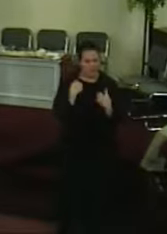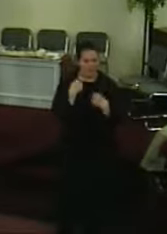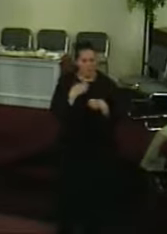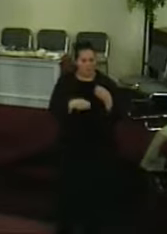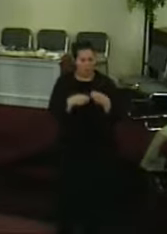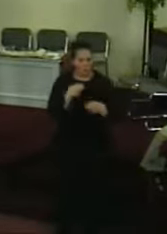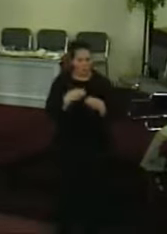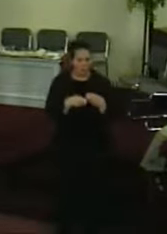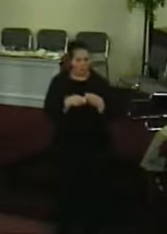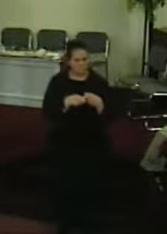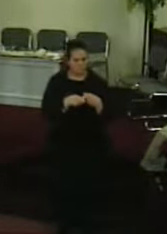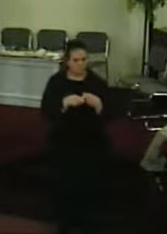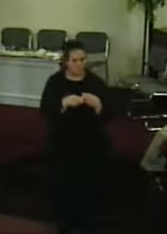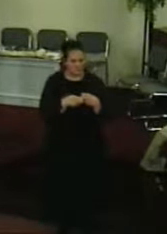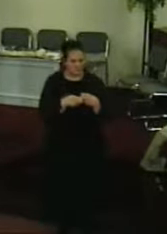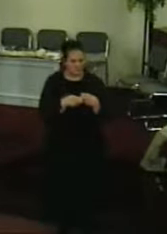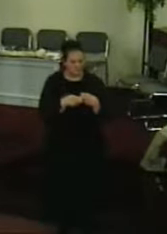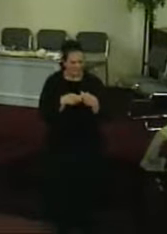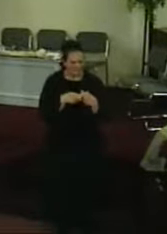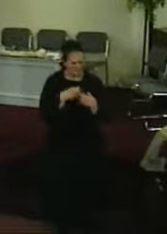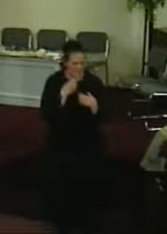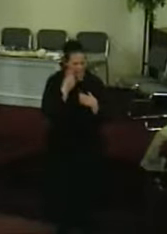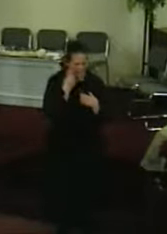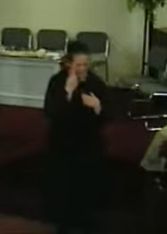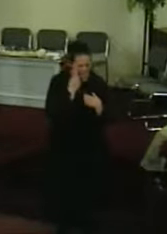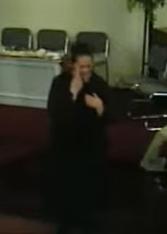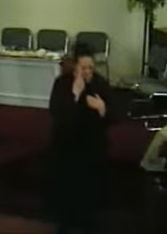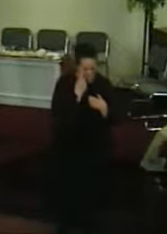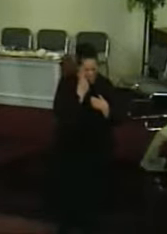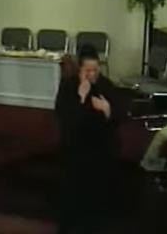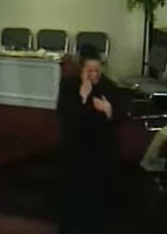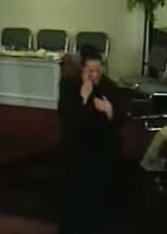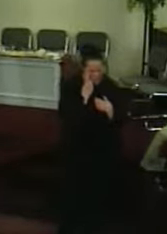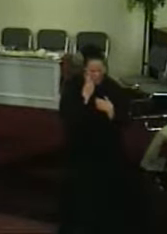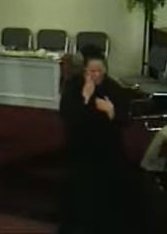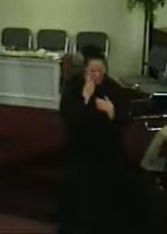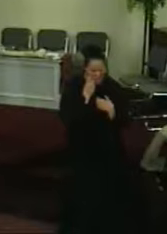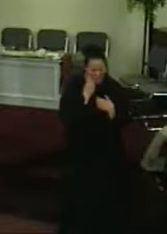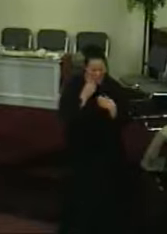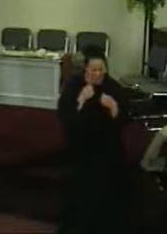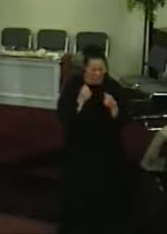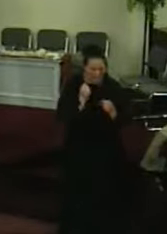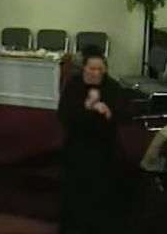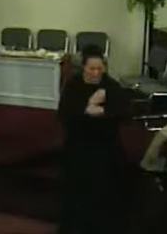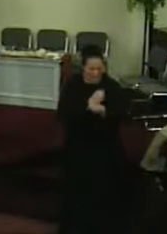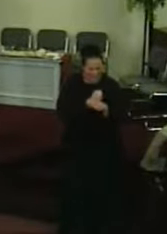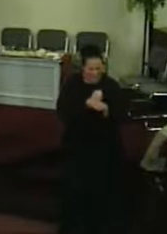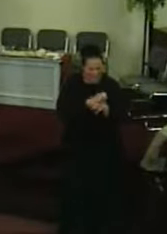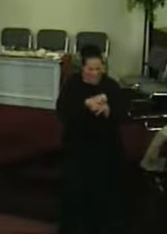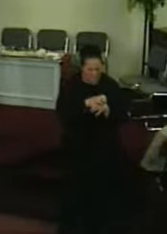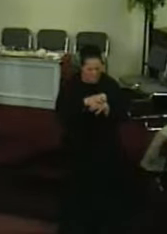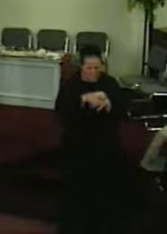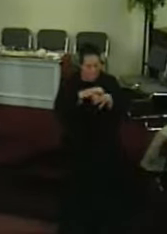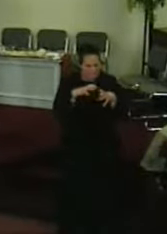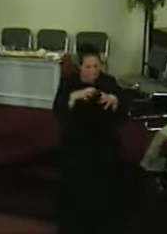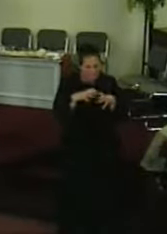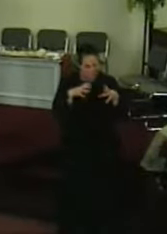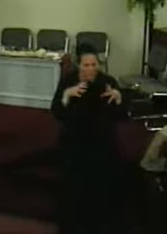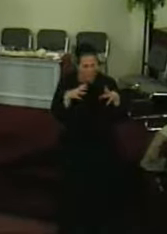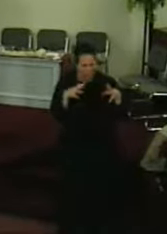microscope and we check it out and blow it up higher power, you know, and, oh, this is really